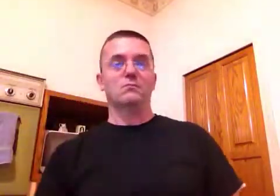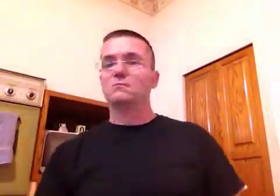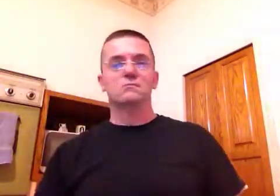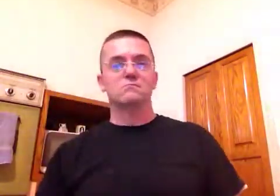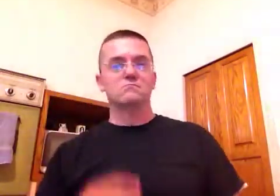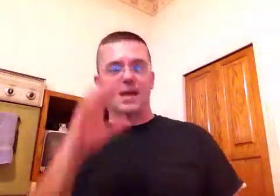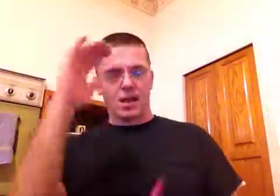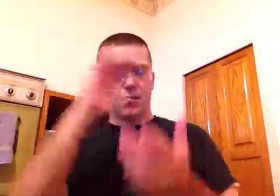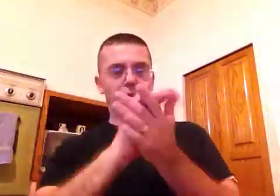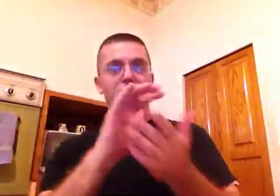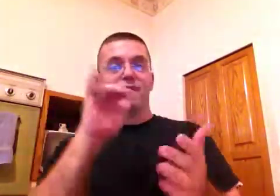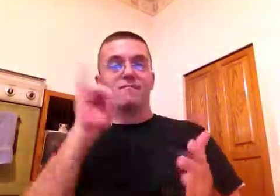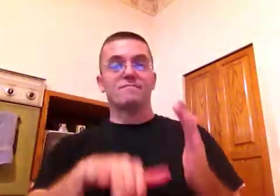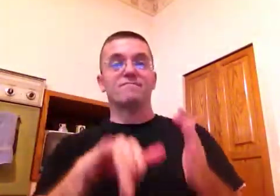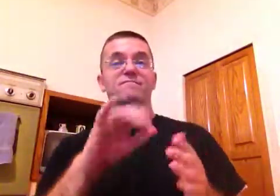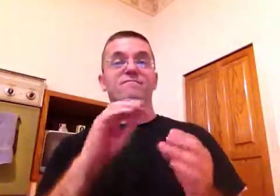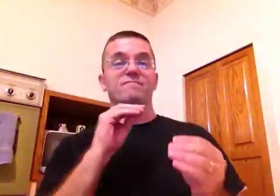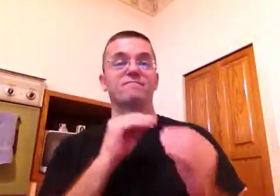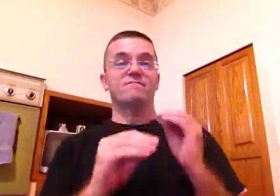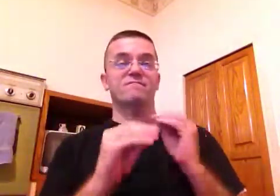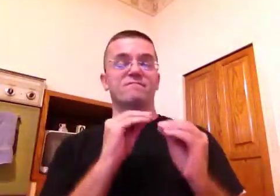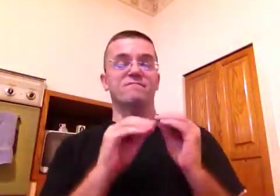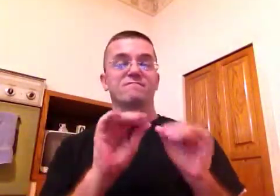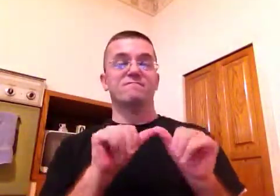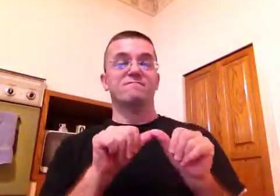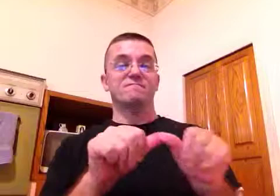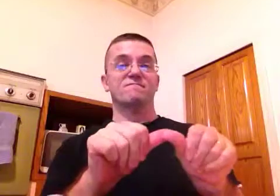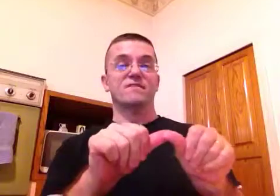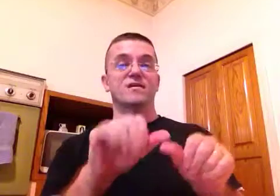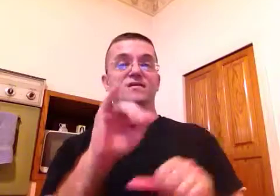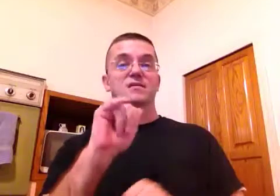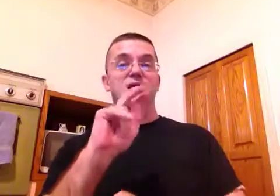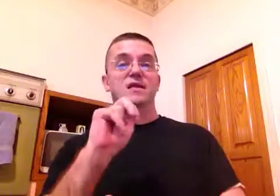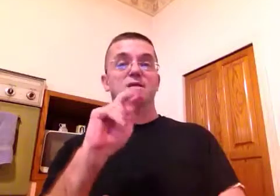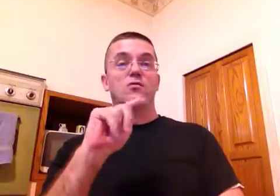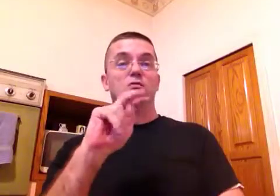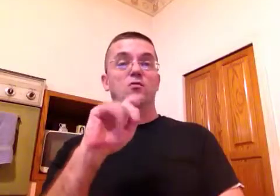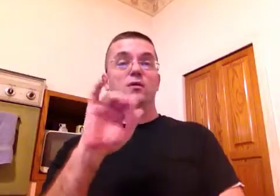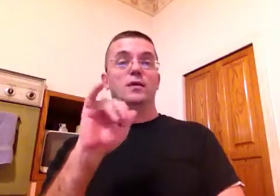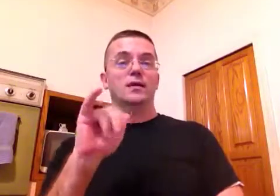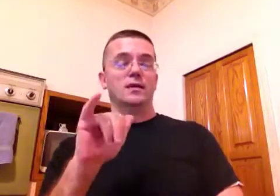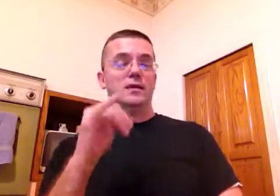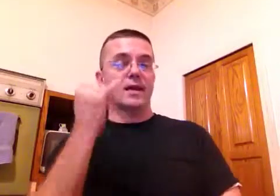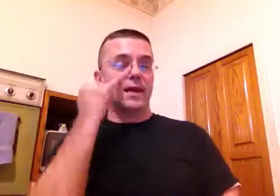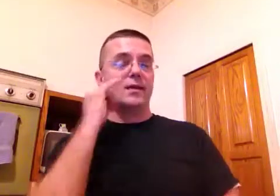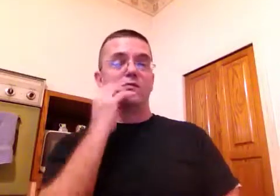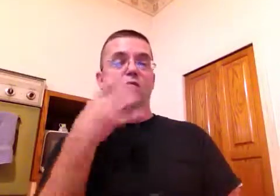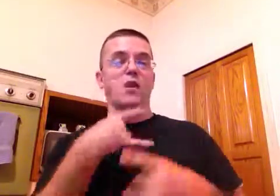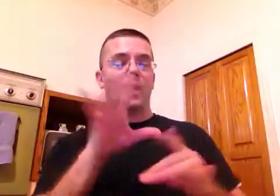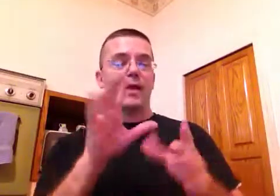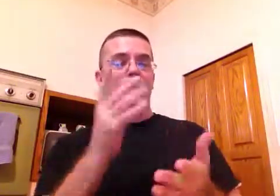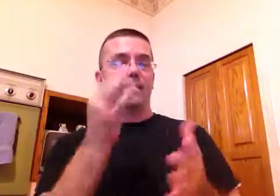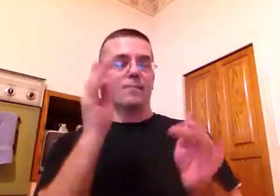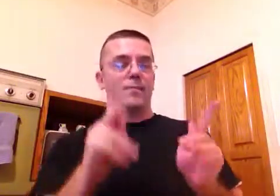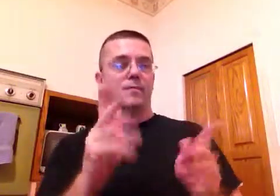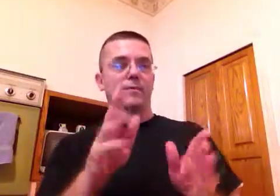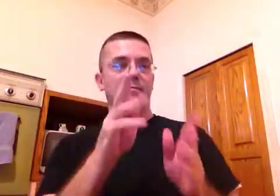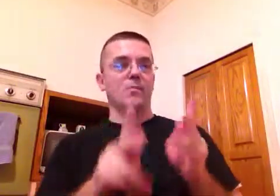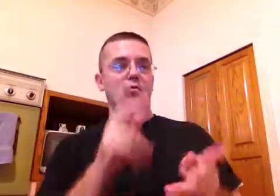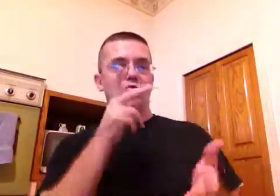in fixed annuities, by the way, and I don't believe in financial advisors that advise for them. Okay. I kind of thought you could help me with